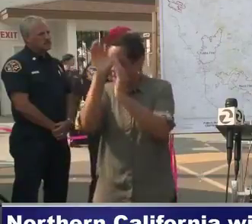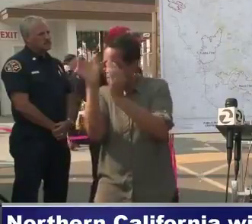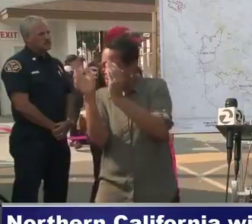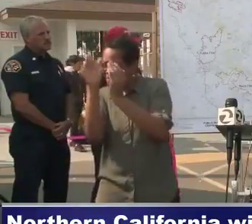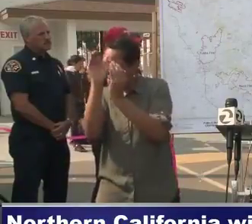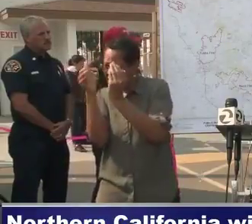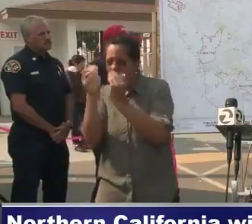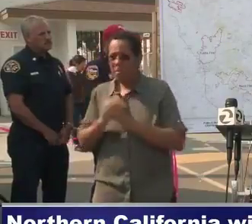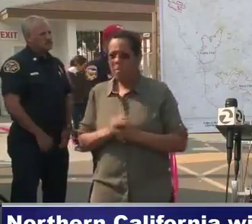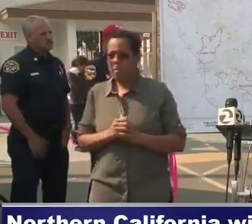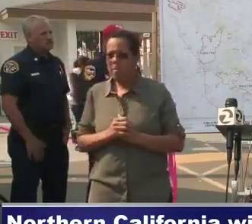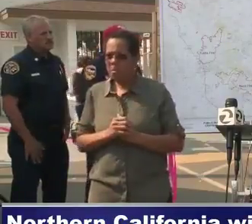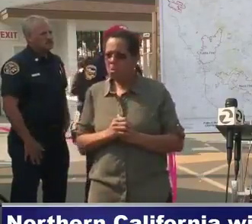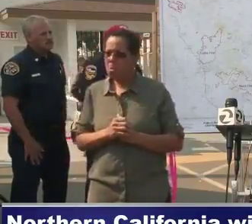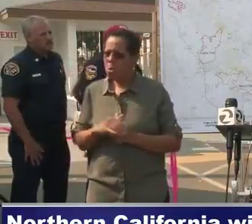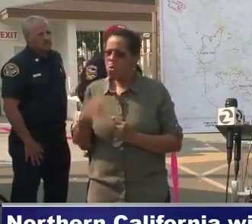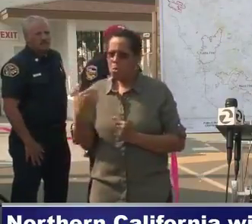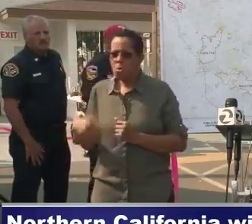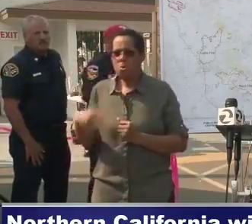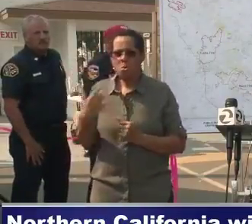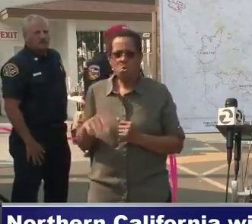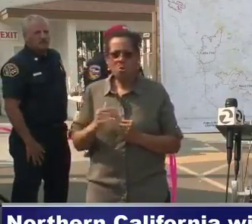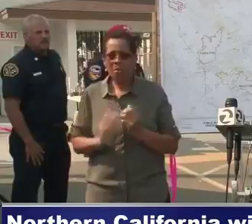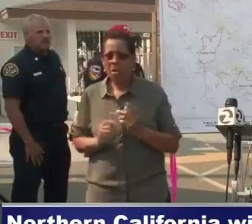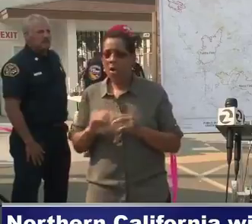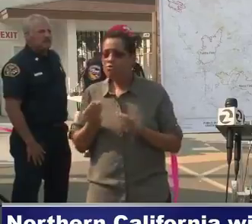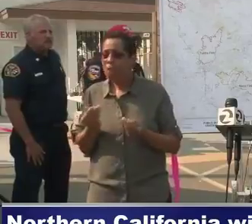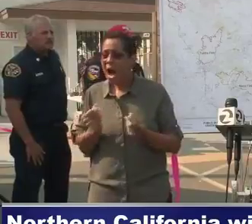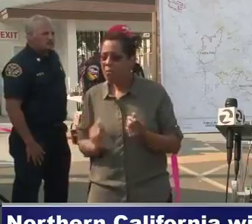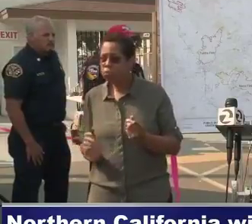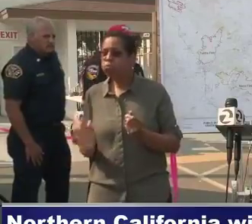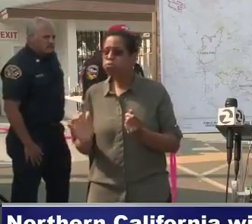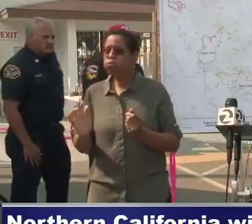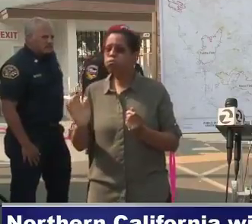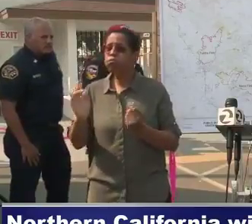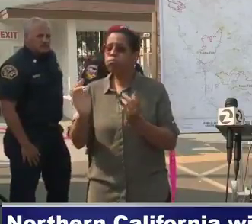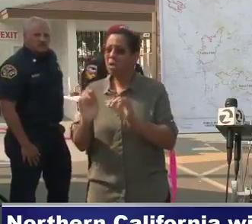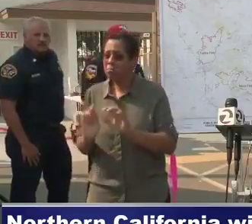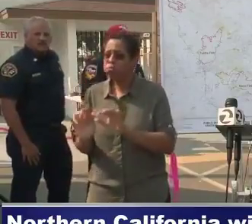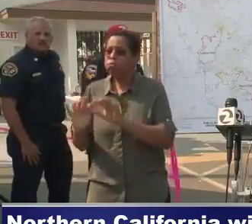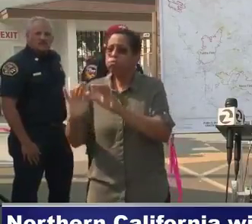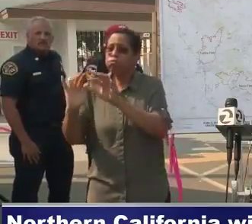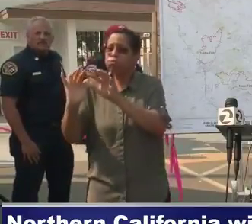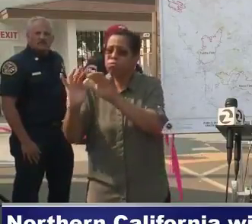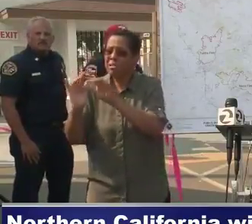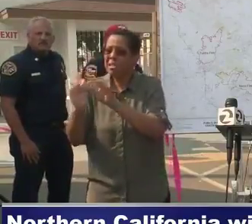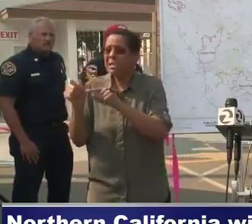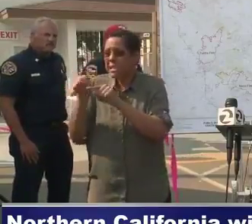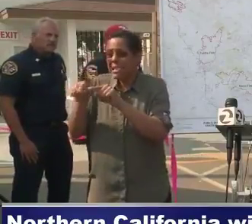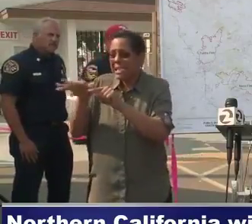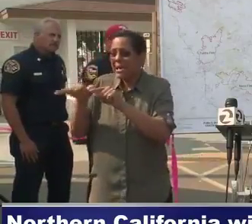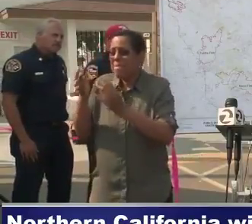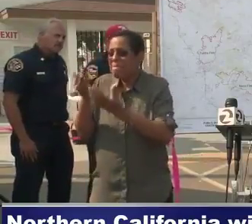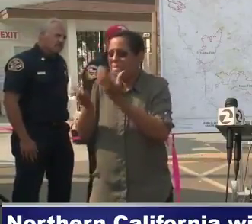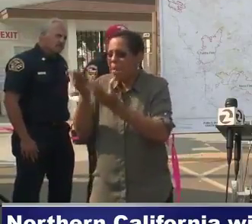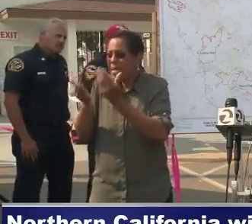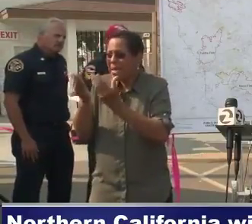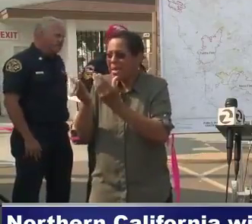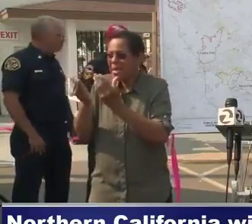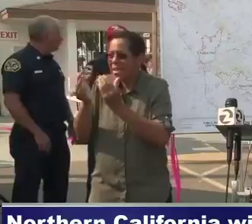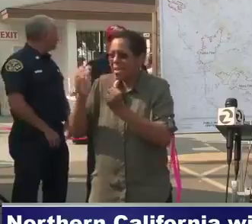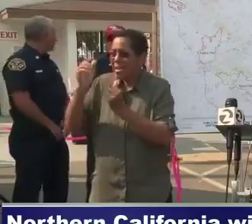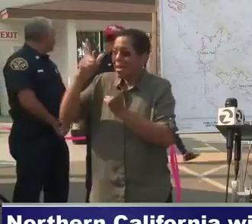It's in some steep country. We've identified some places where we can maybe get some bulldozer work in there. So it started from the top, and then we're going to